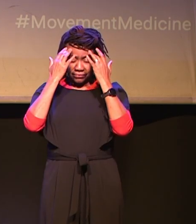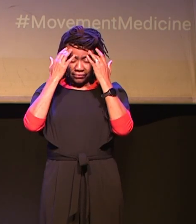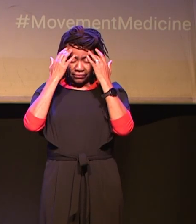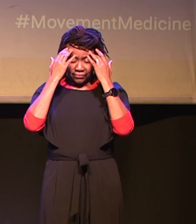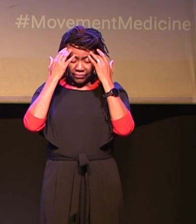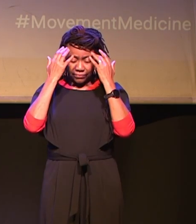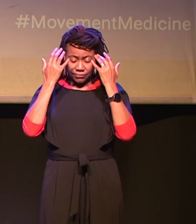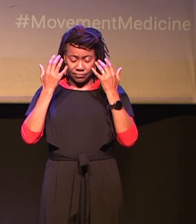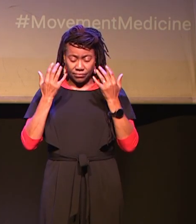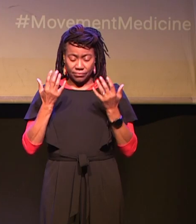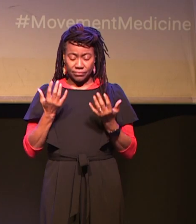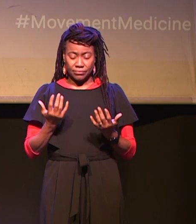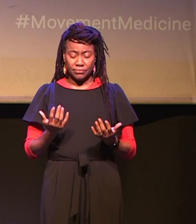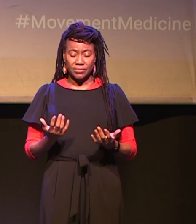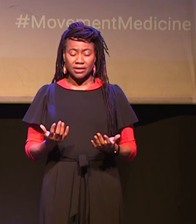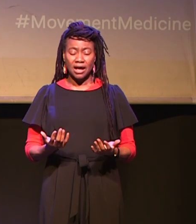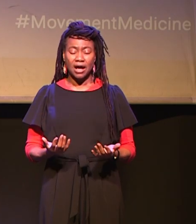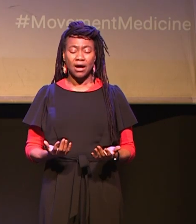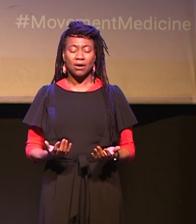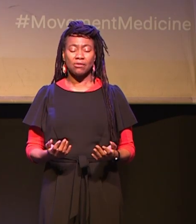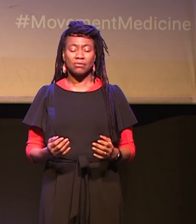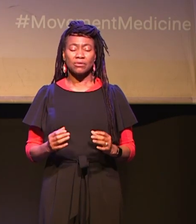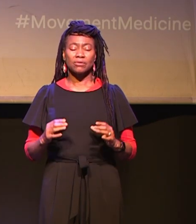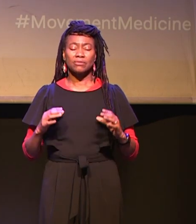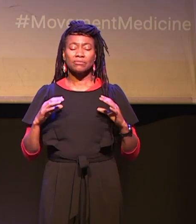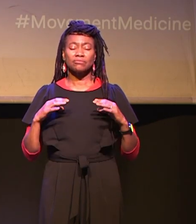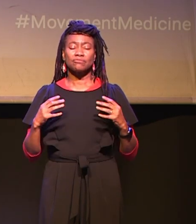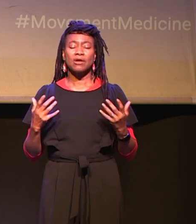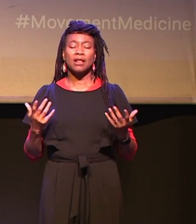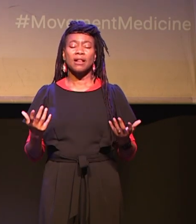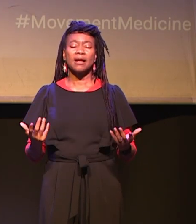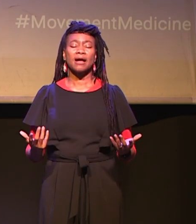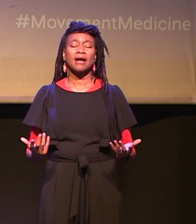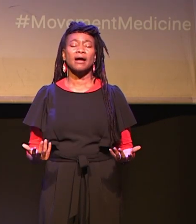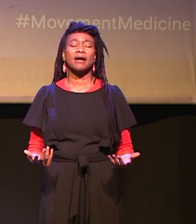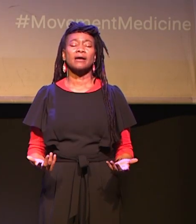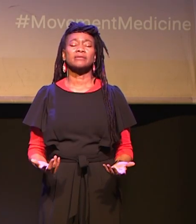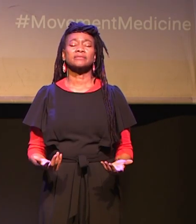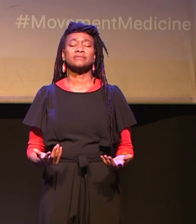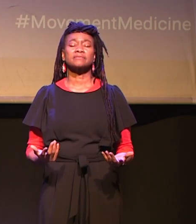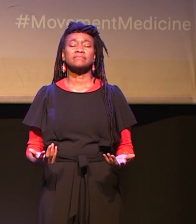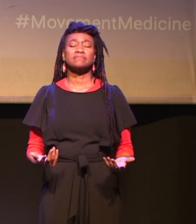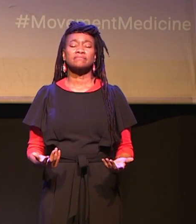with the least amount of effort in a way, the least amount of protection that you need, the least amount